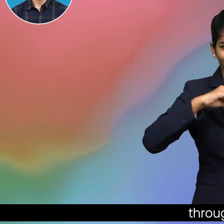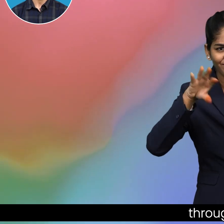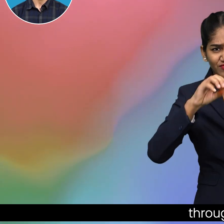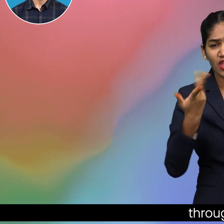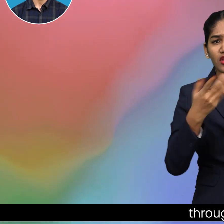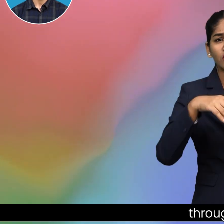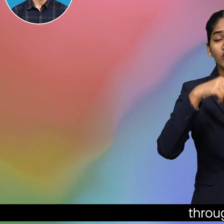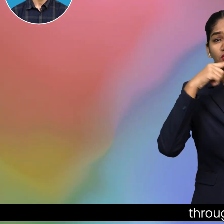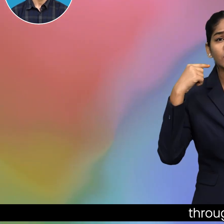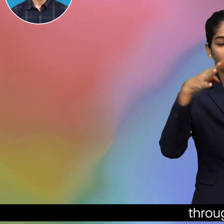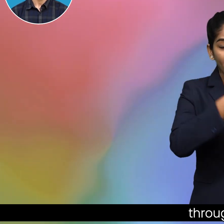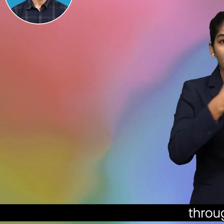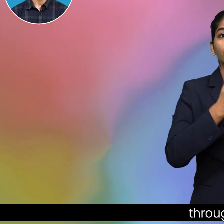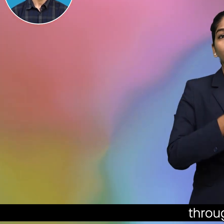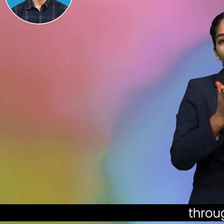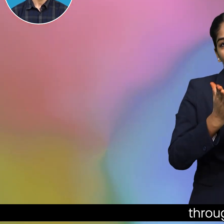the blood